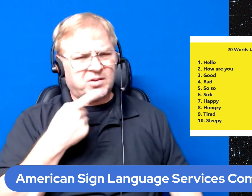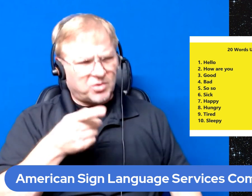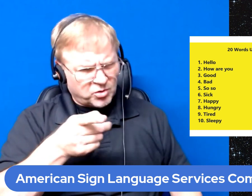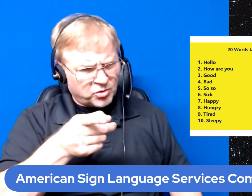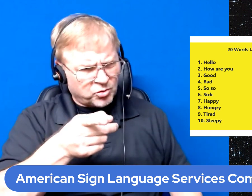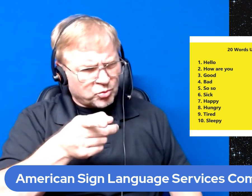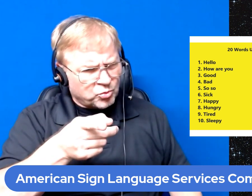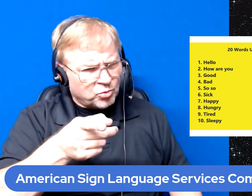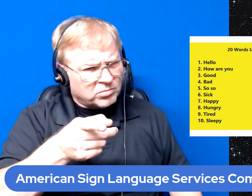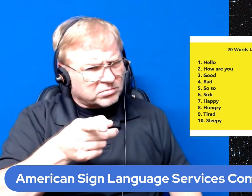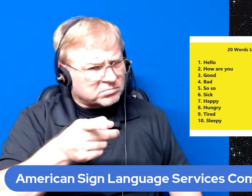say, you?